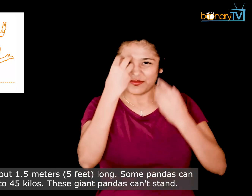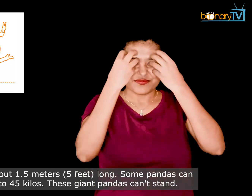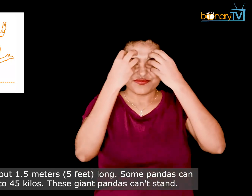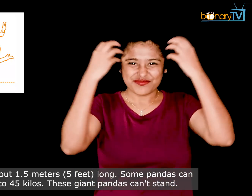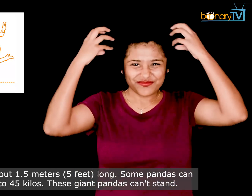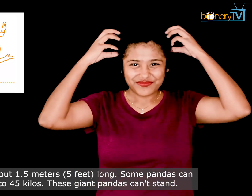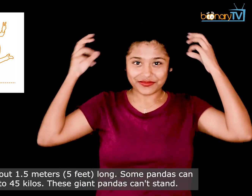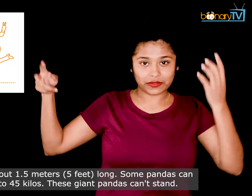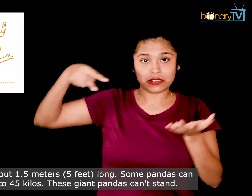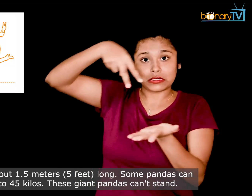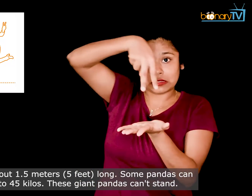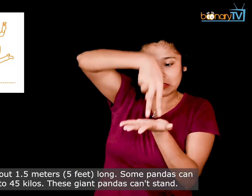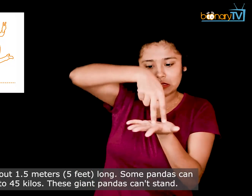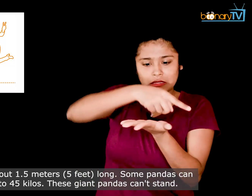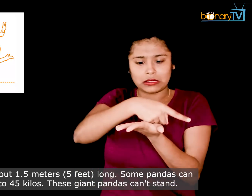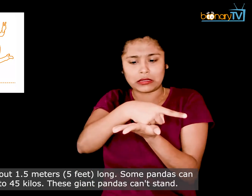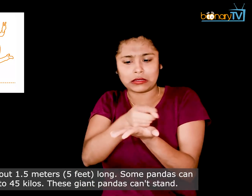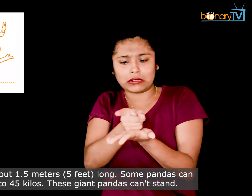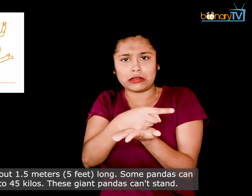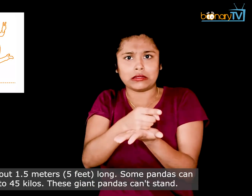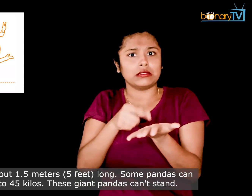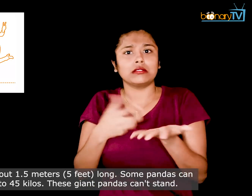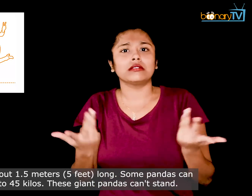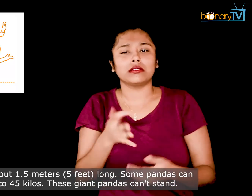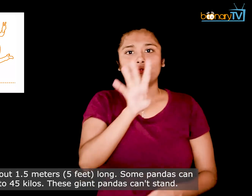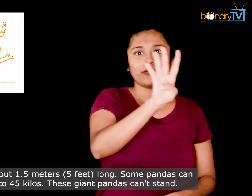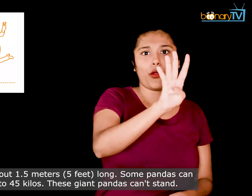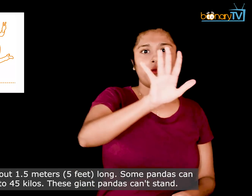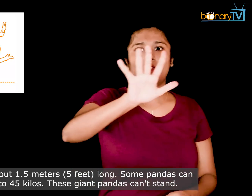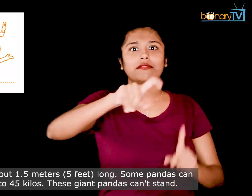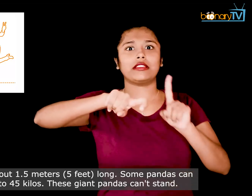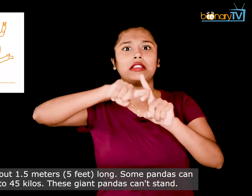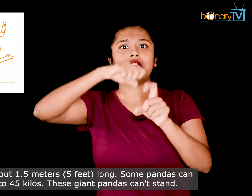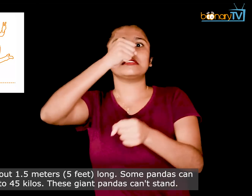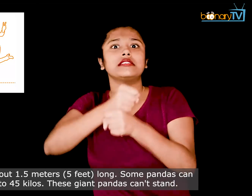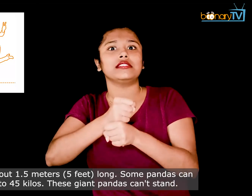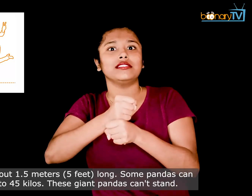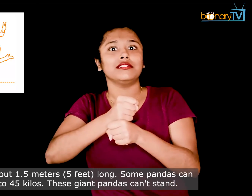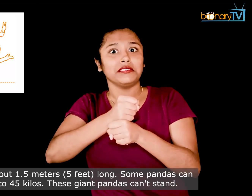Some pandas can weigh up to 45 kilos.